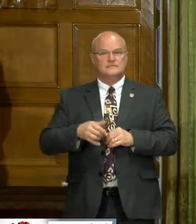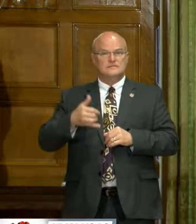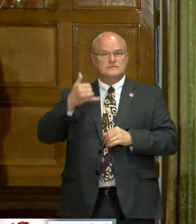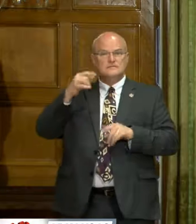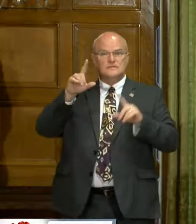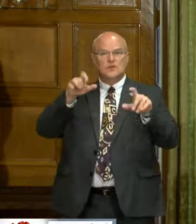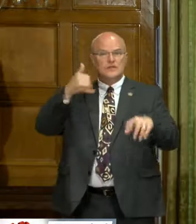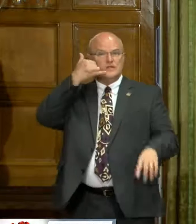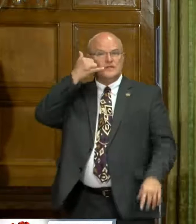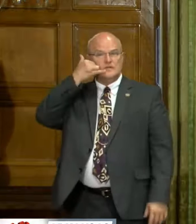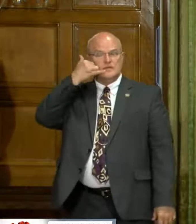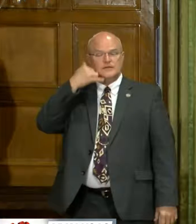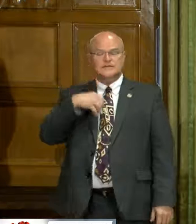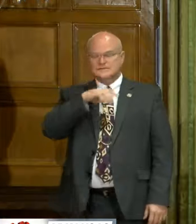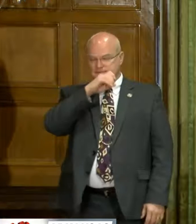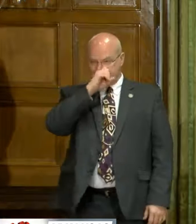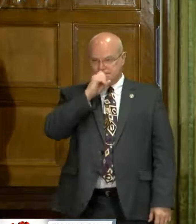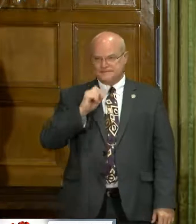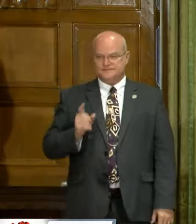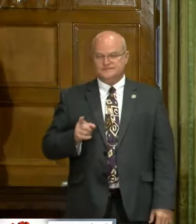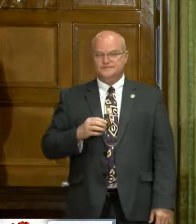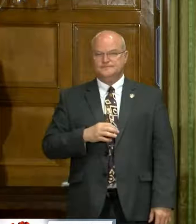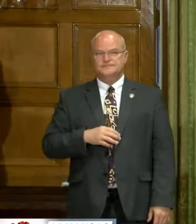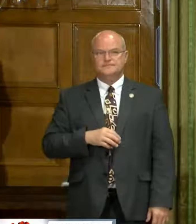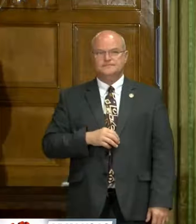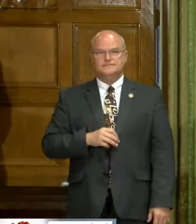Is there a question remotely?